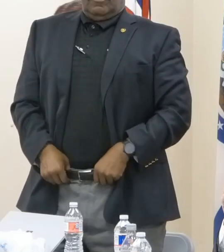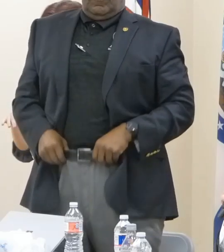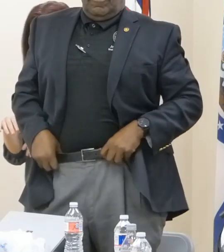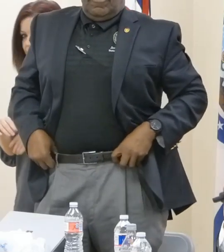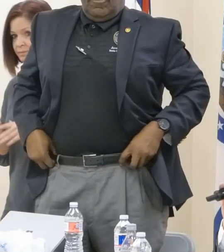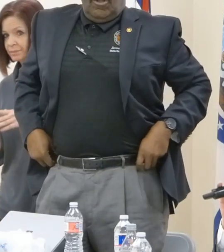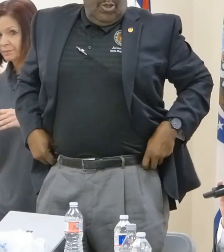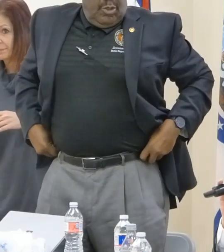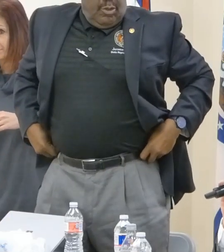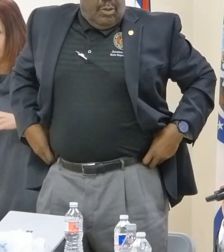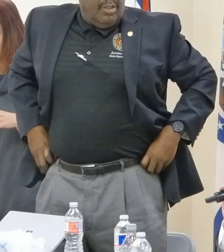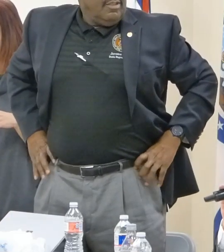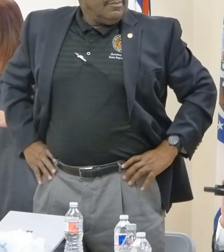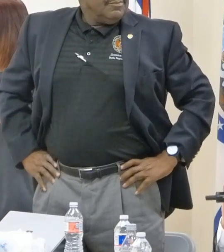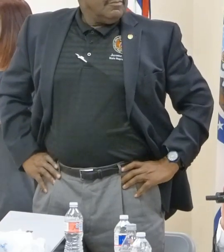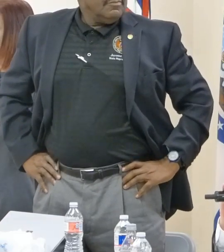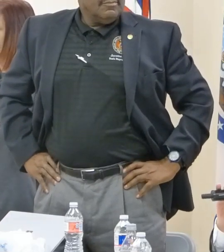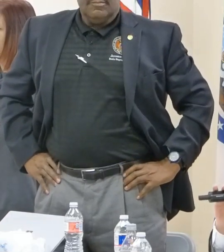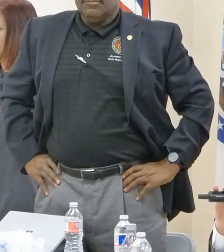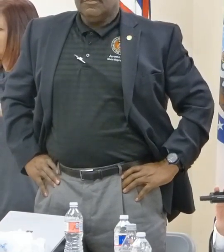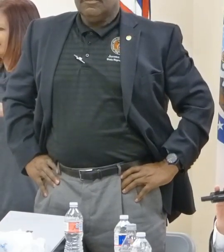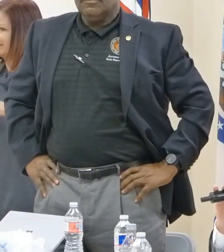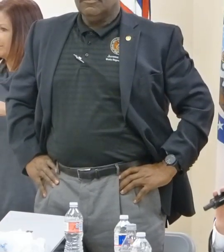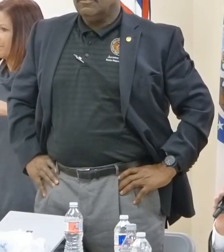work? An expired passport does not work.